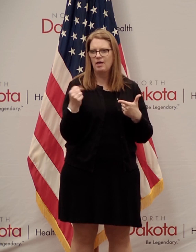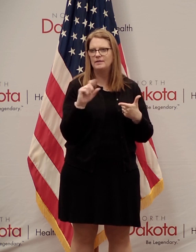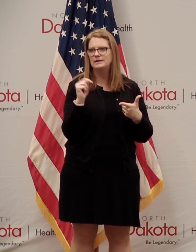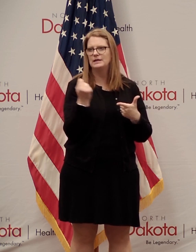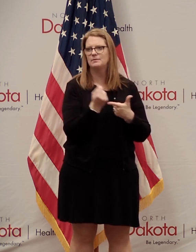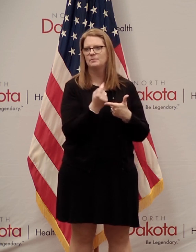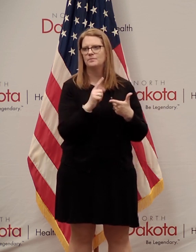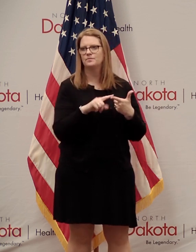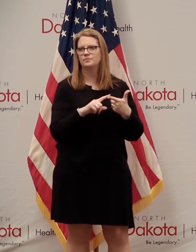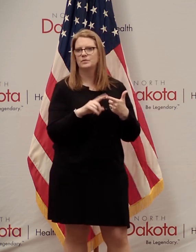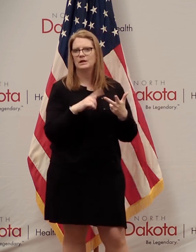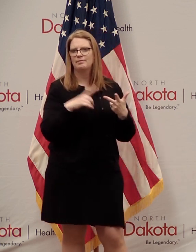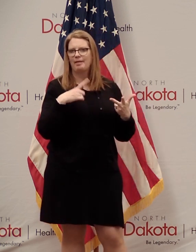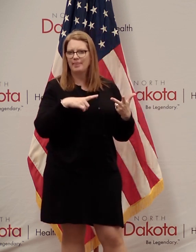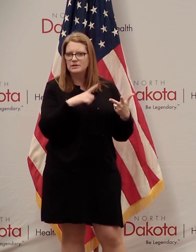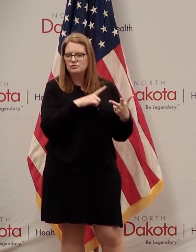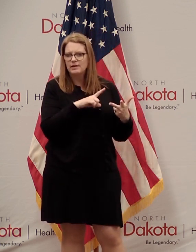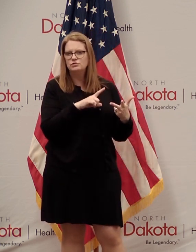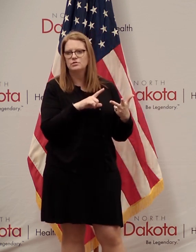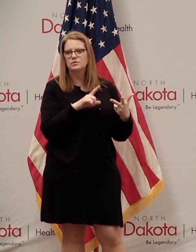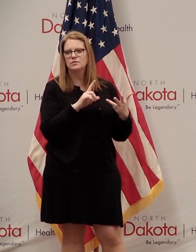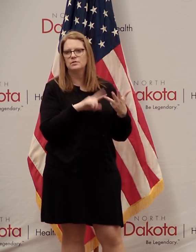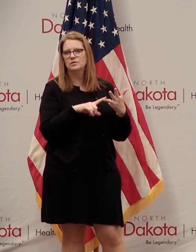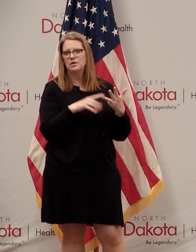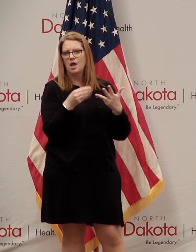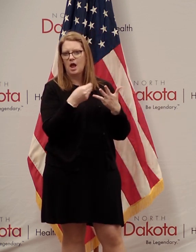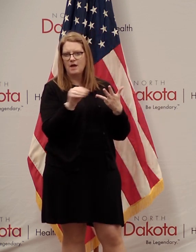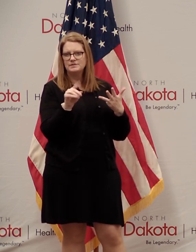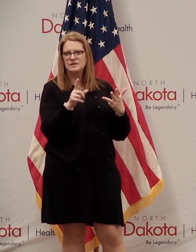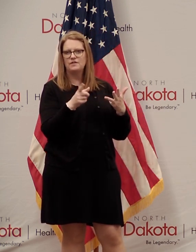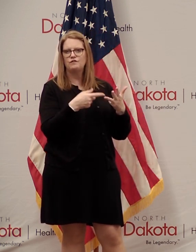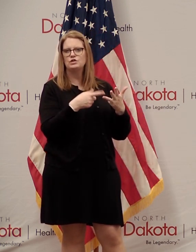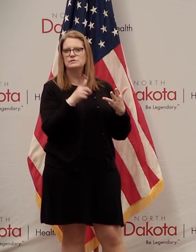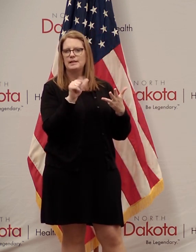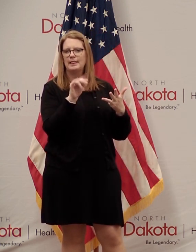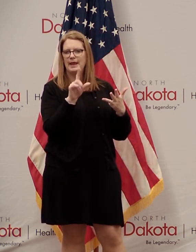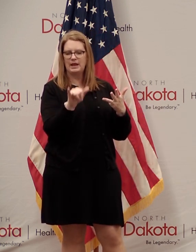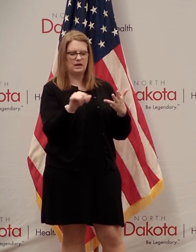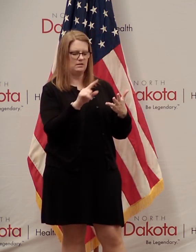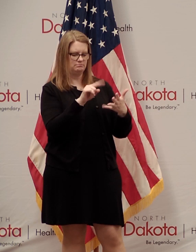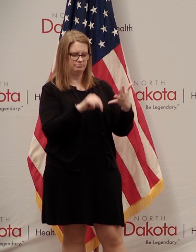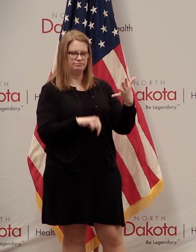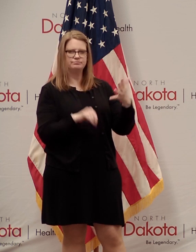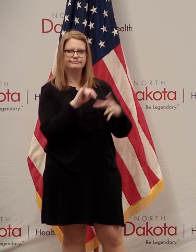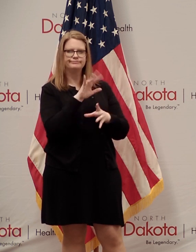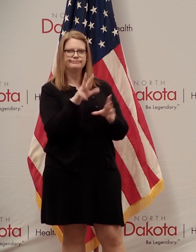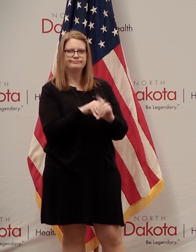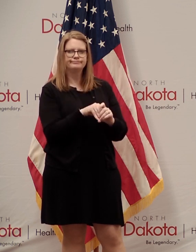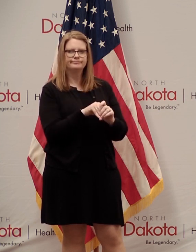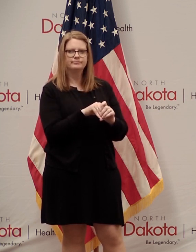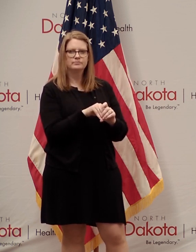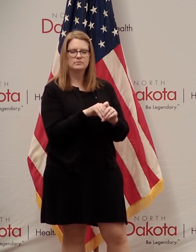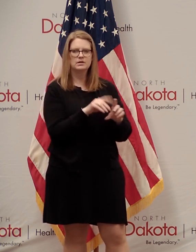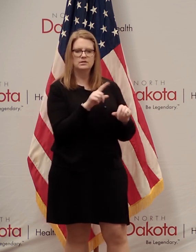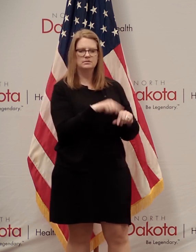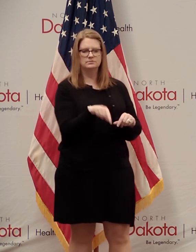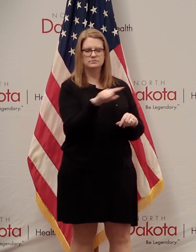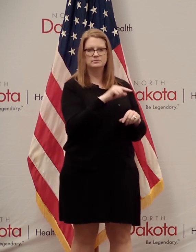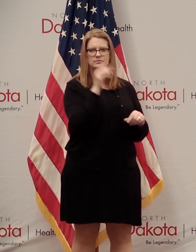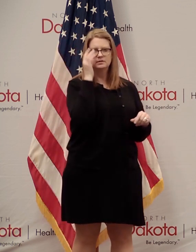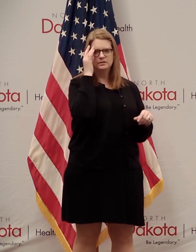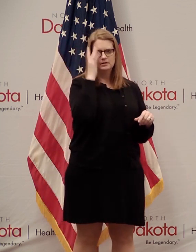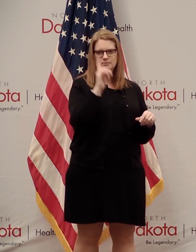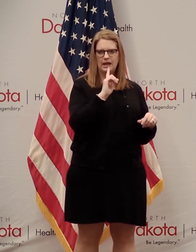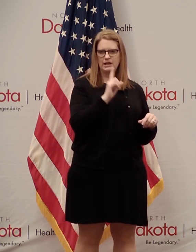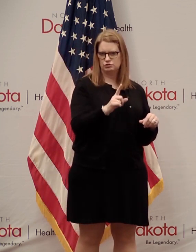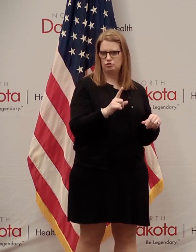team, the legislature, Office of the First Lady, and others have all been involved in making sure that this thing got